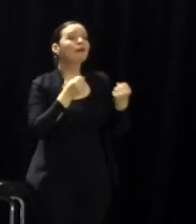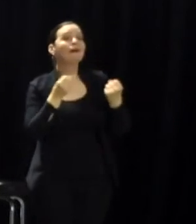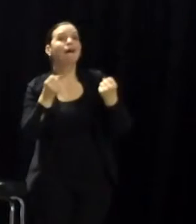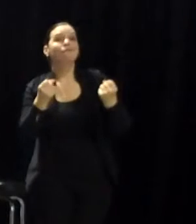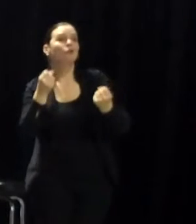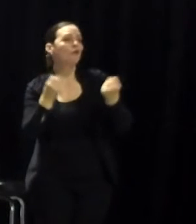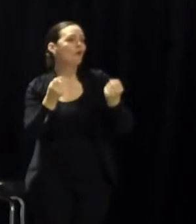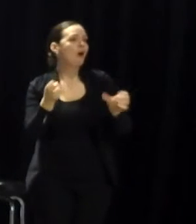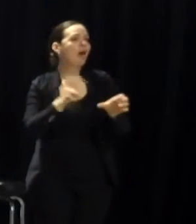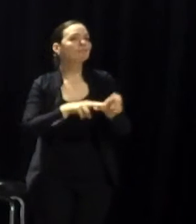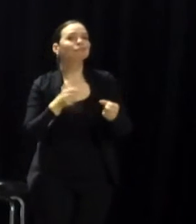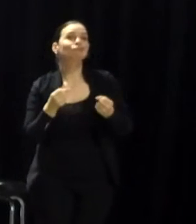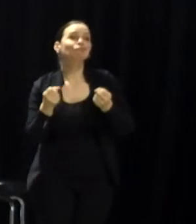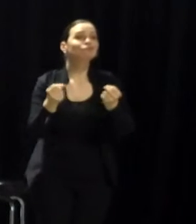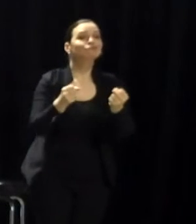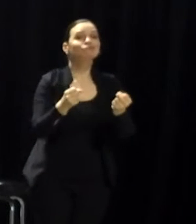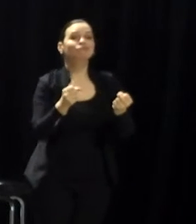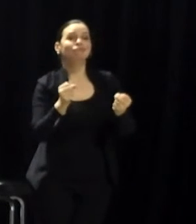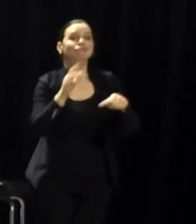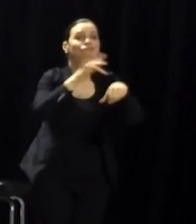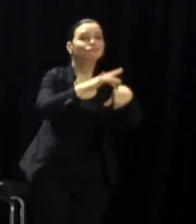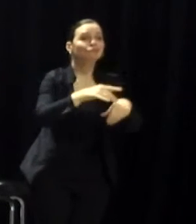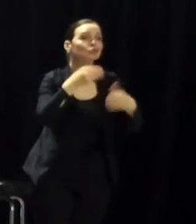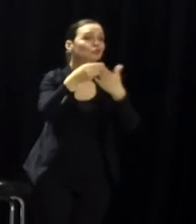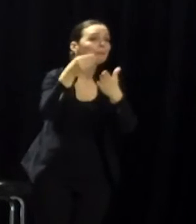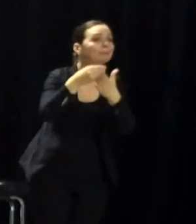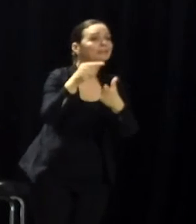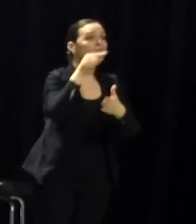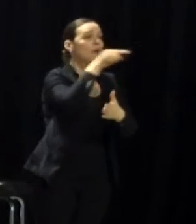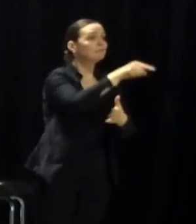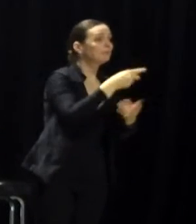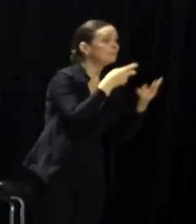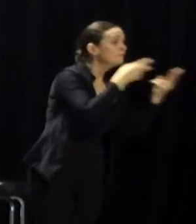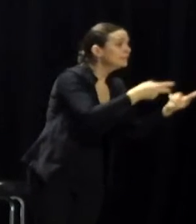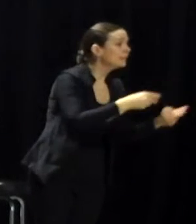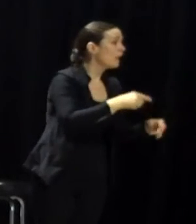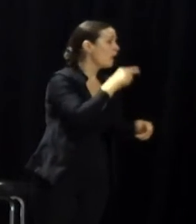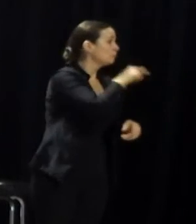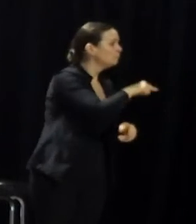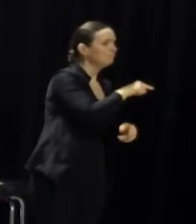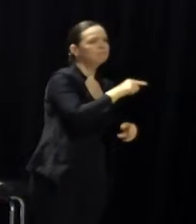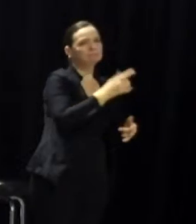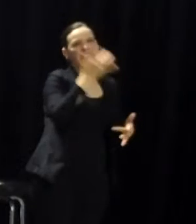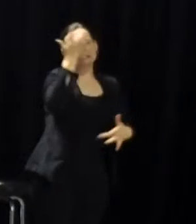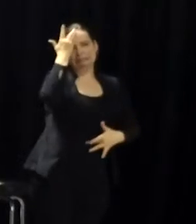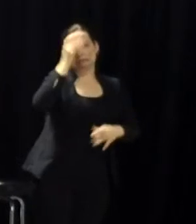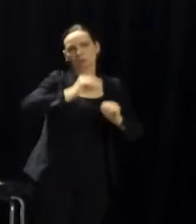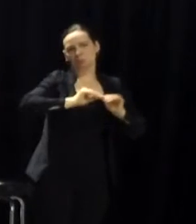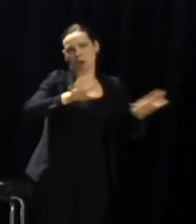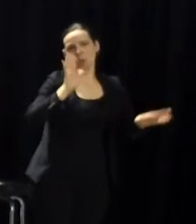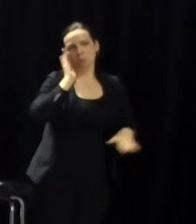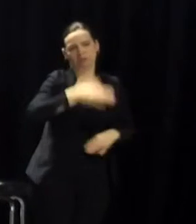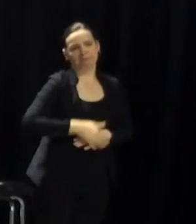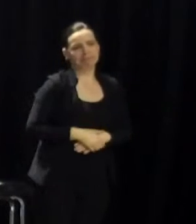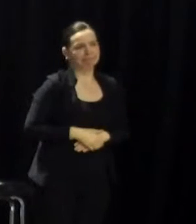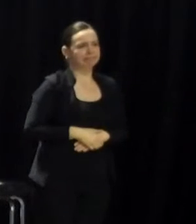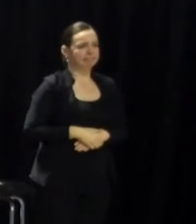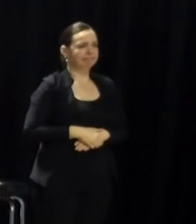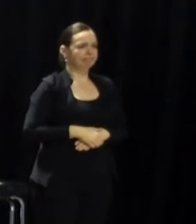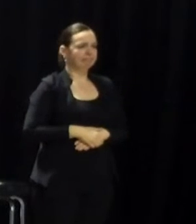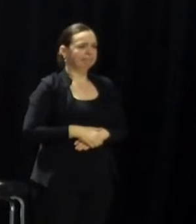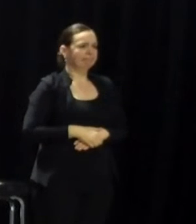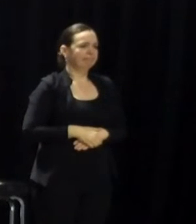prone to get this. And so I'm confident and comfortable that when we do the